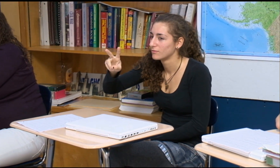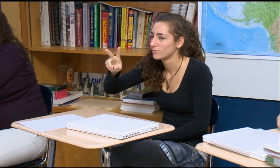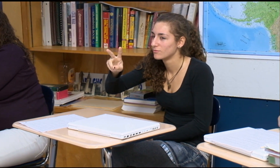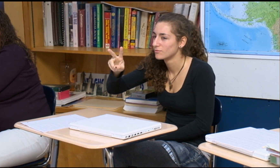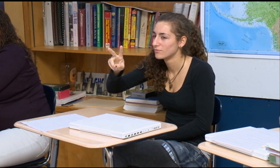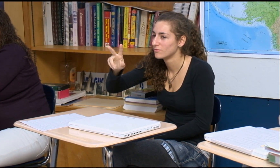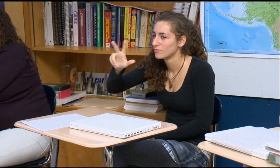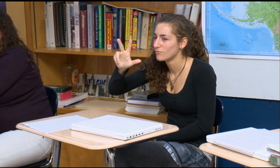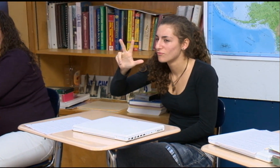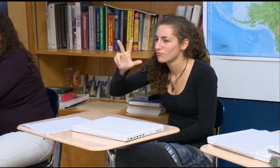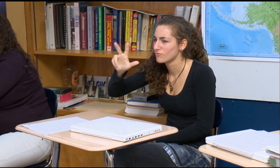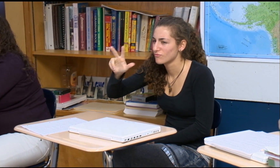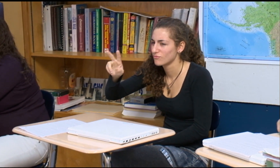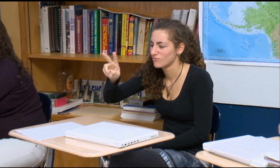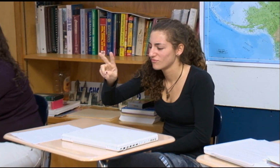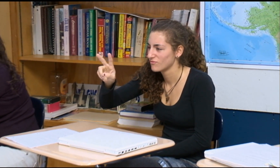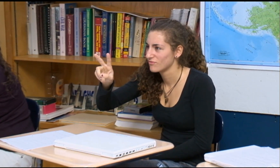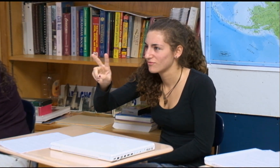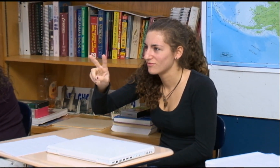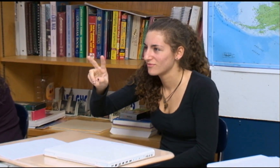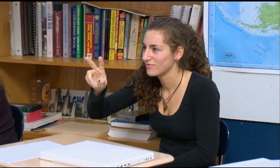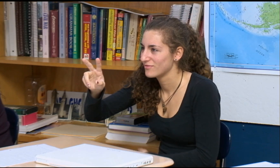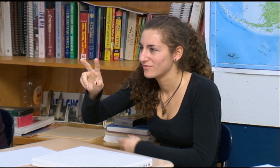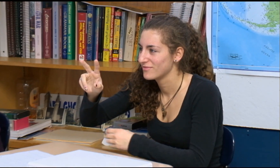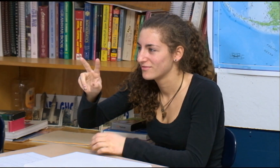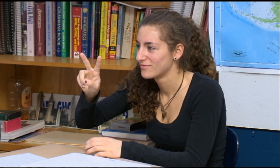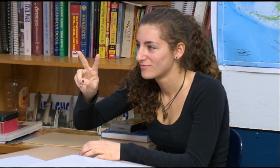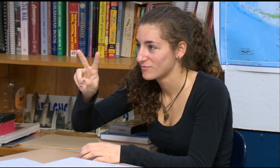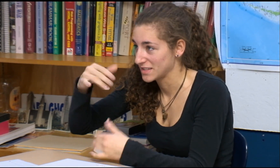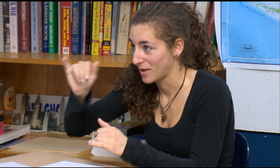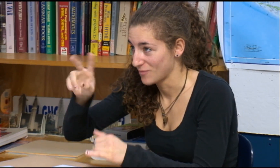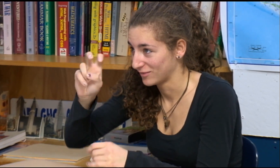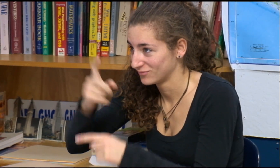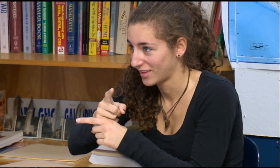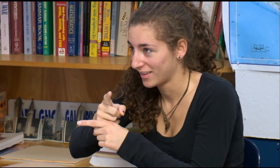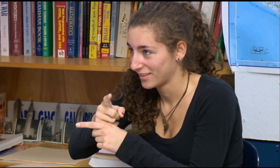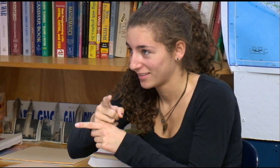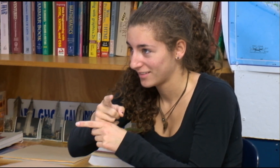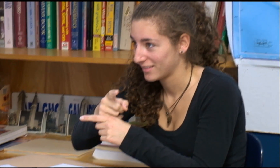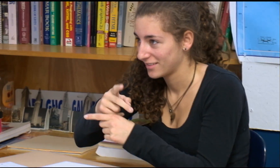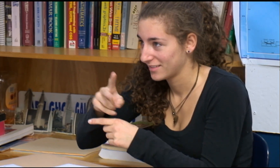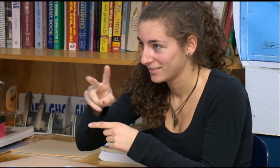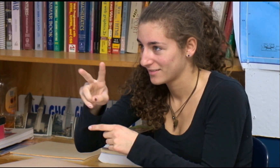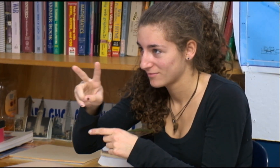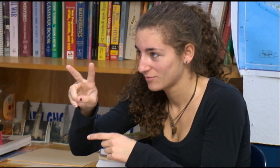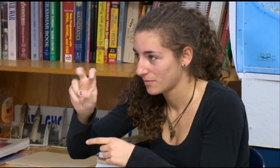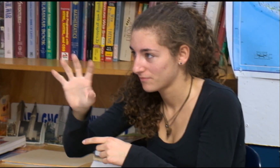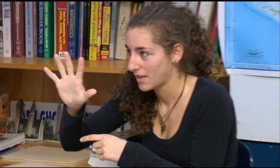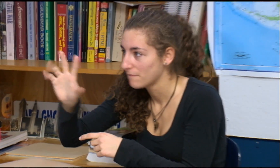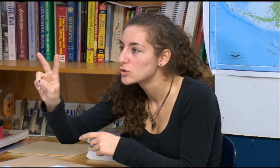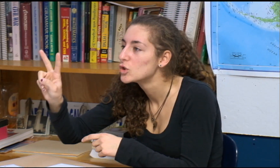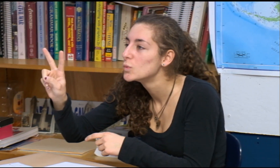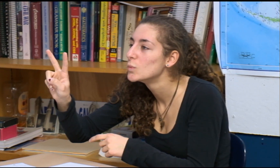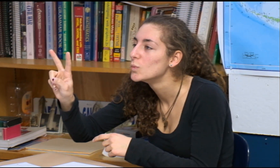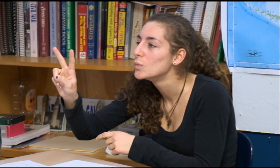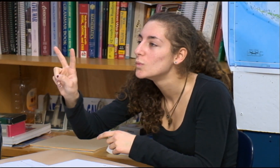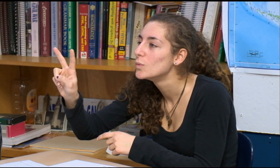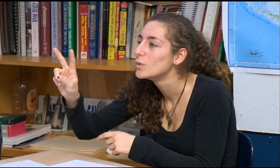Two, three, two hundreds. It's still two hundreds. Two